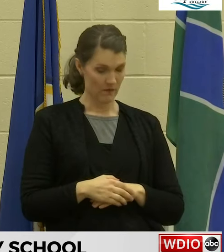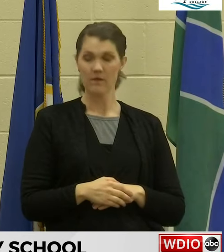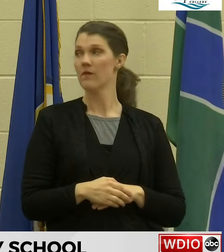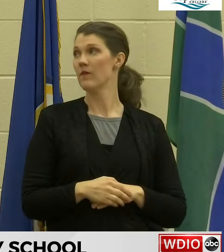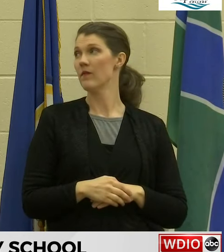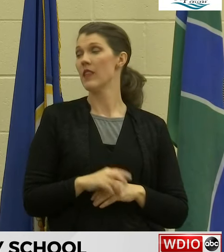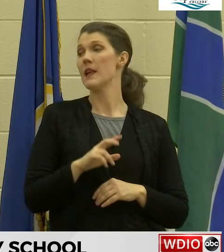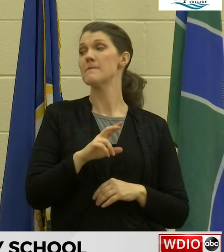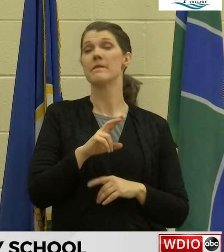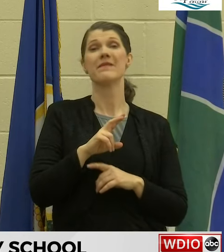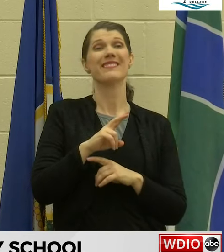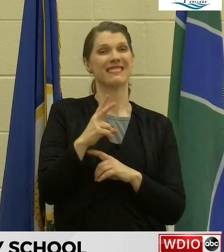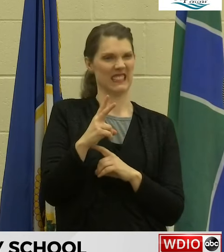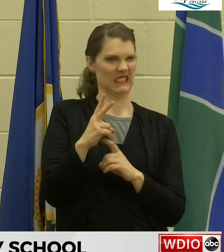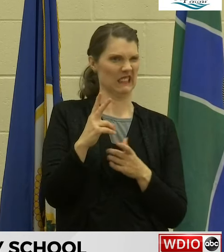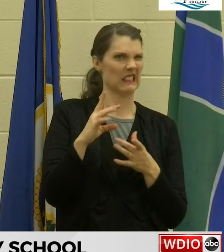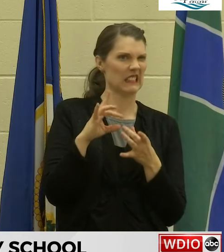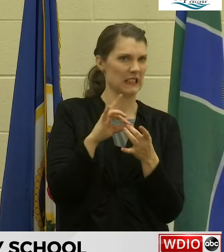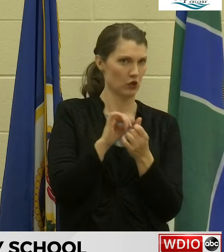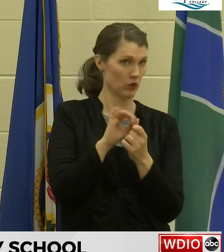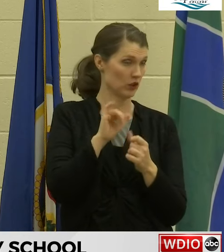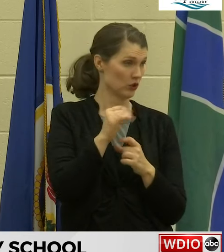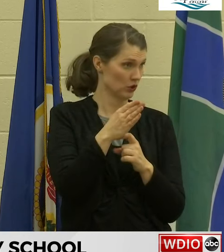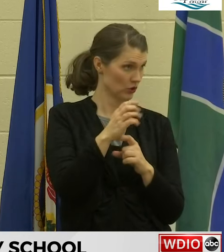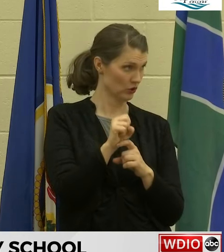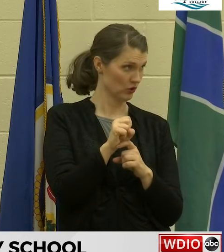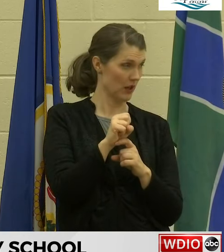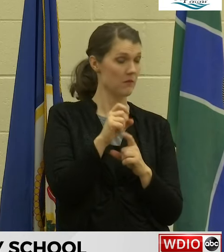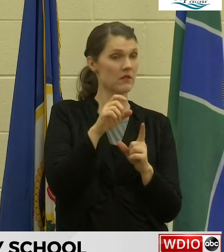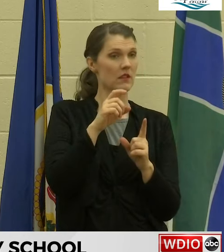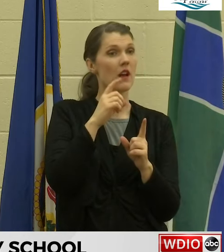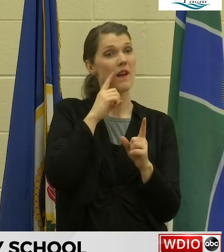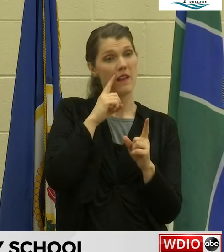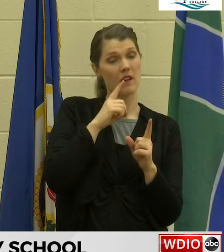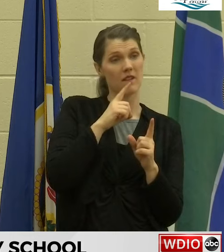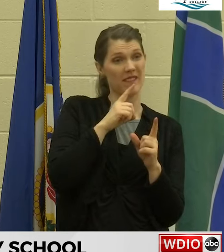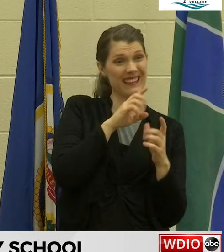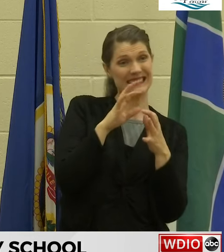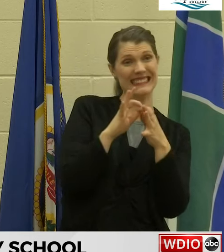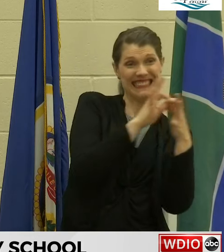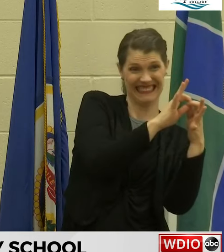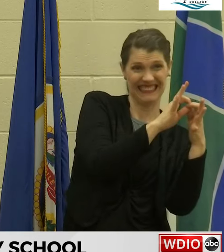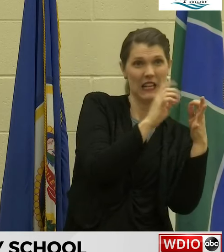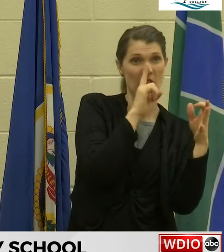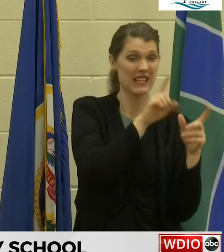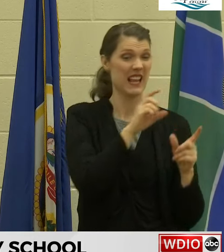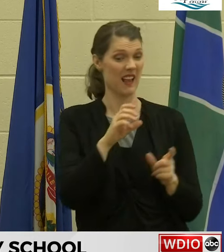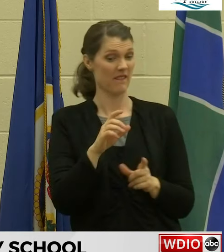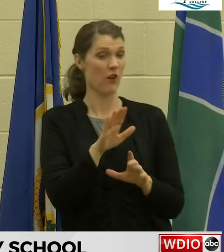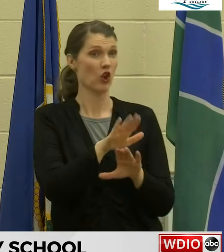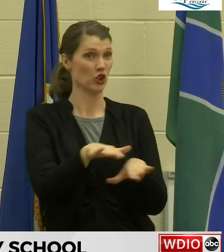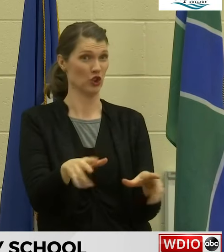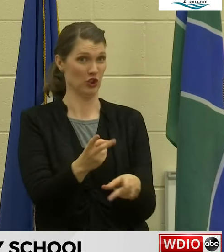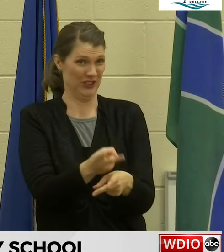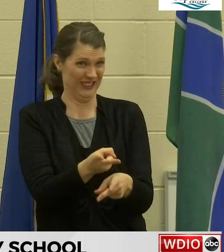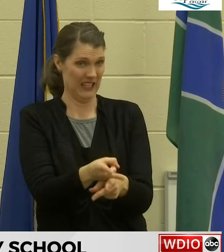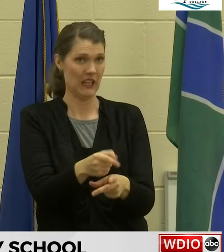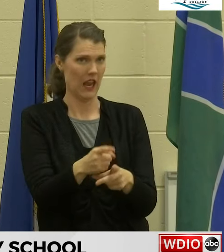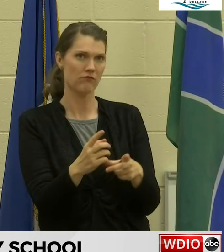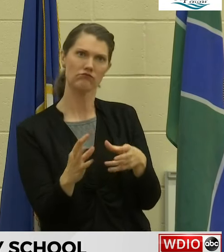Second, and connected with jobs, is accessible and affordable childcare. A recent